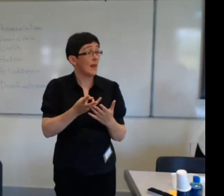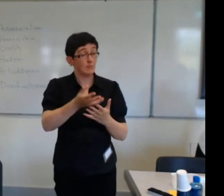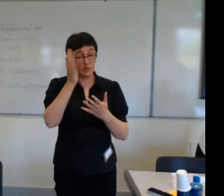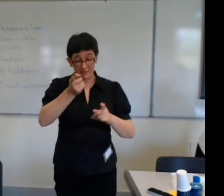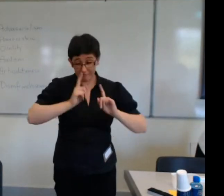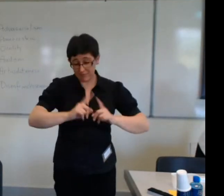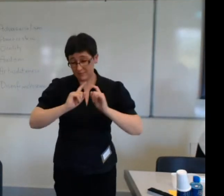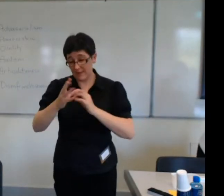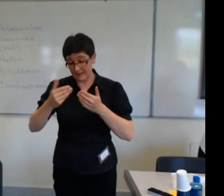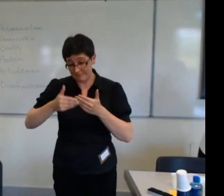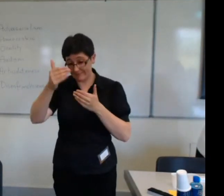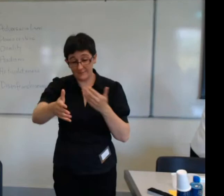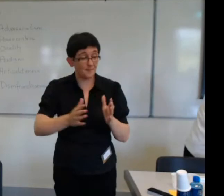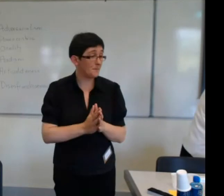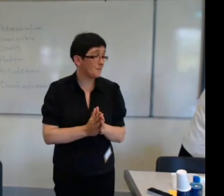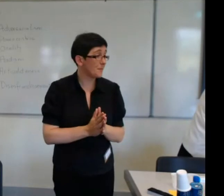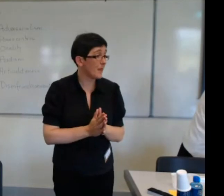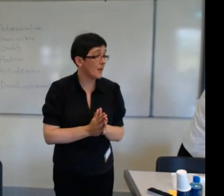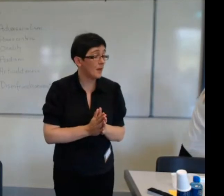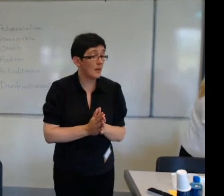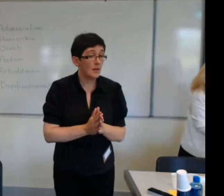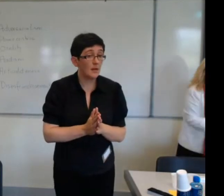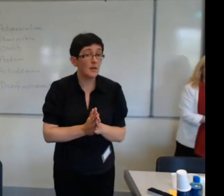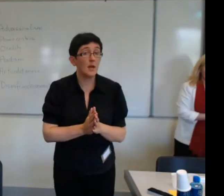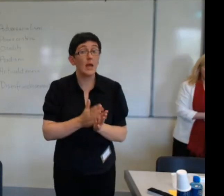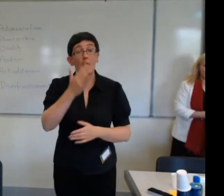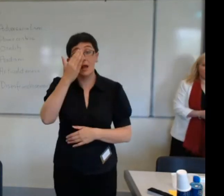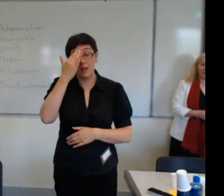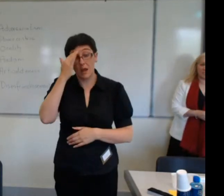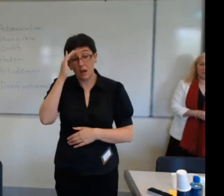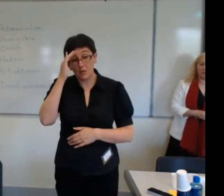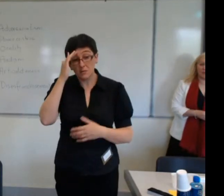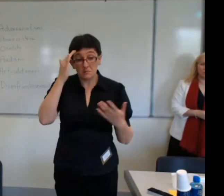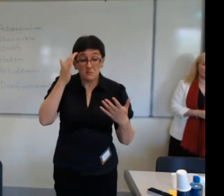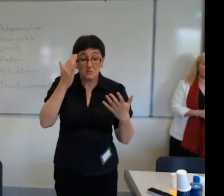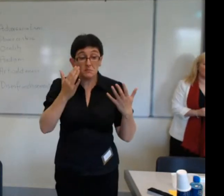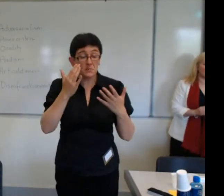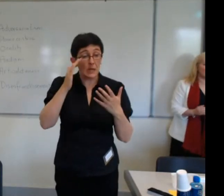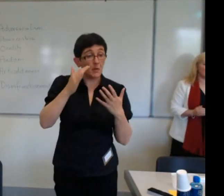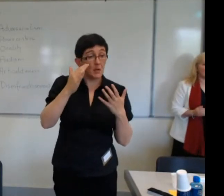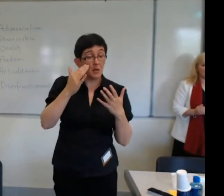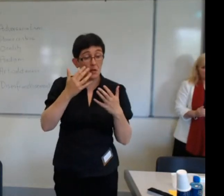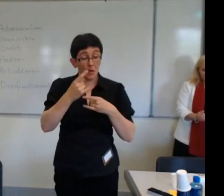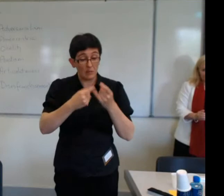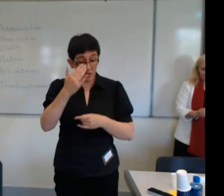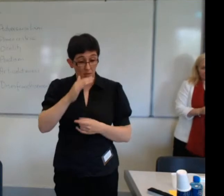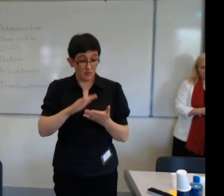range of things. In terms of the Irish focus, we're getting to a point where we are stepping into our research